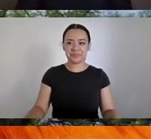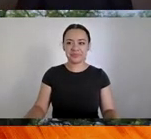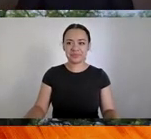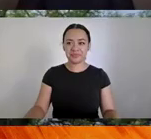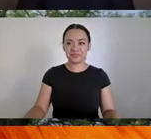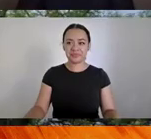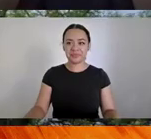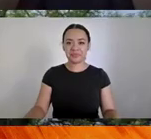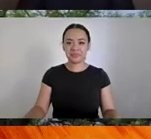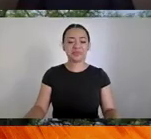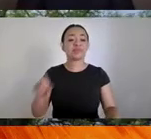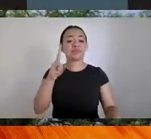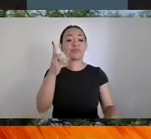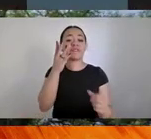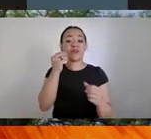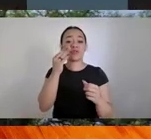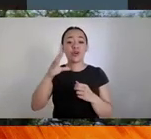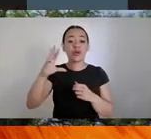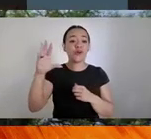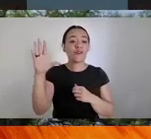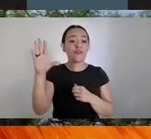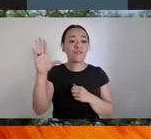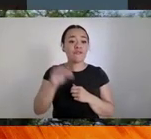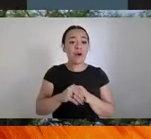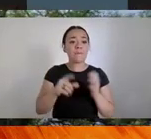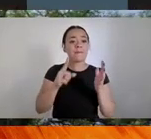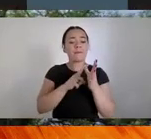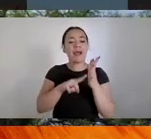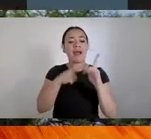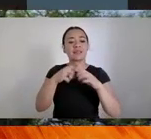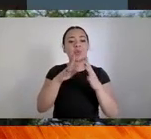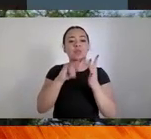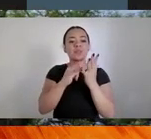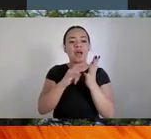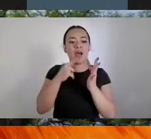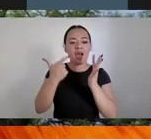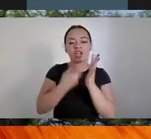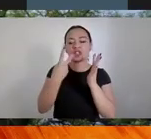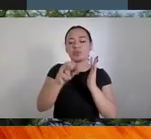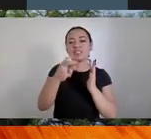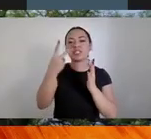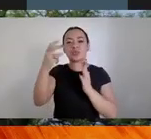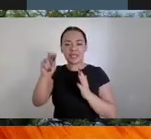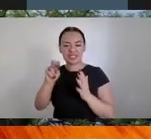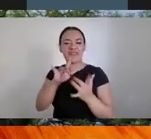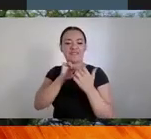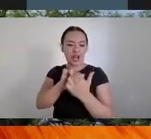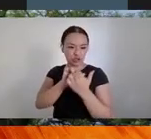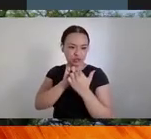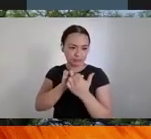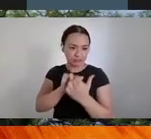This photograph is from Alex Wiss's 2020 fellowship titled Growing Connections, Strengthening Community in